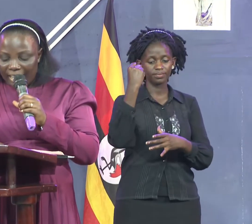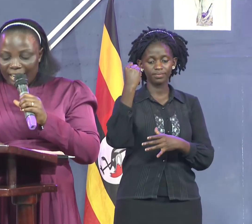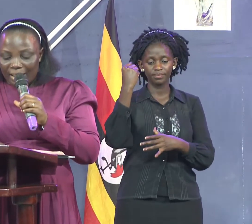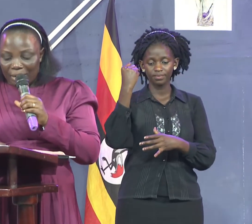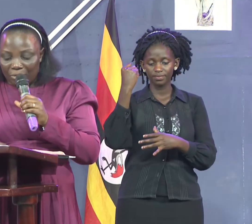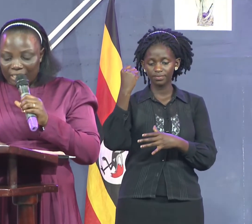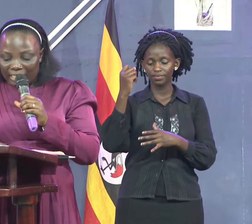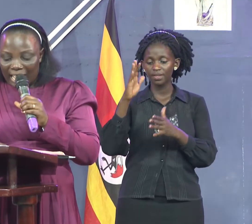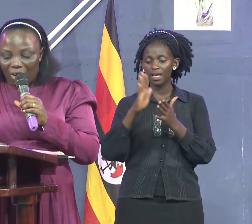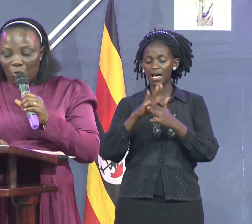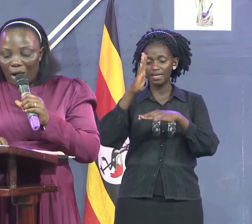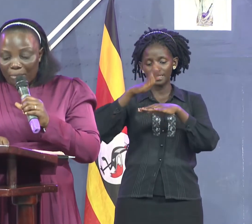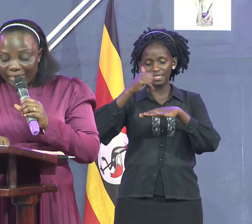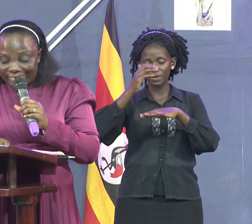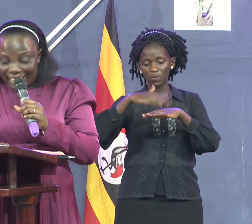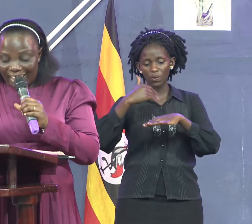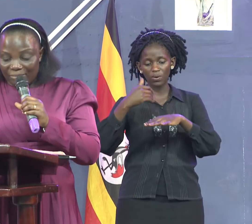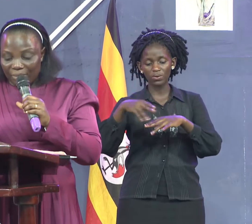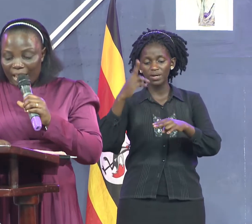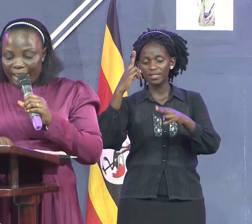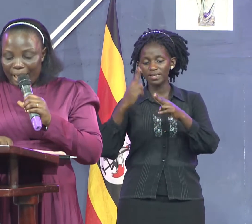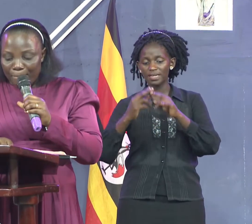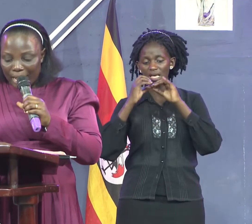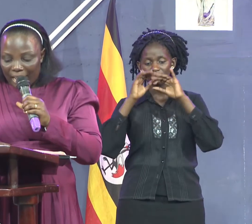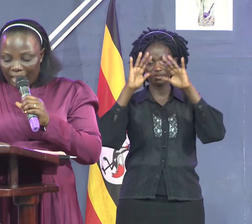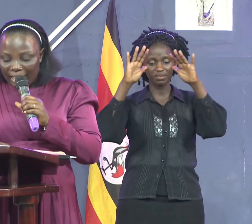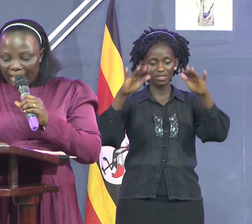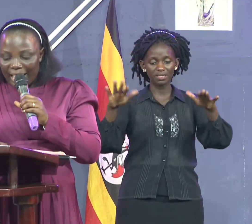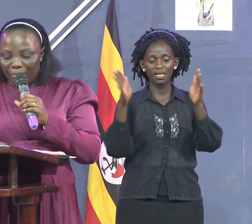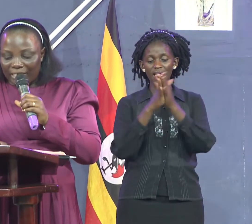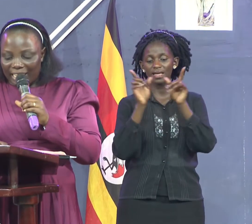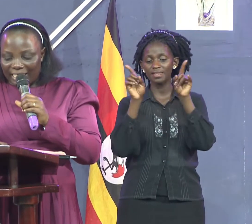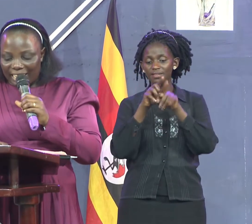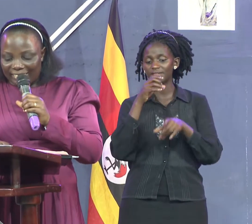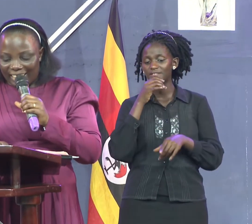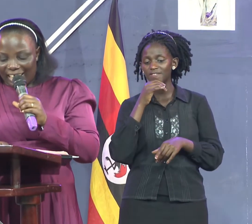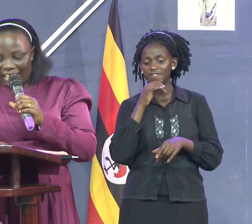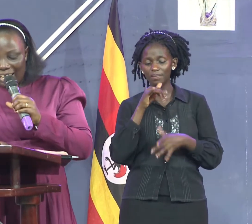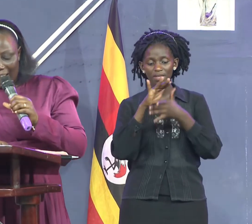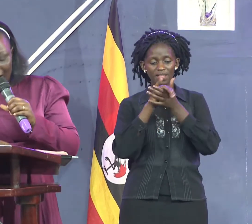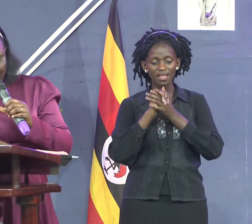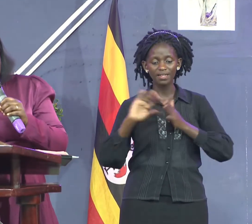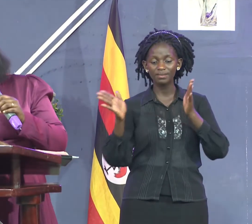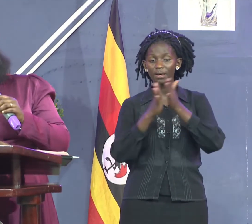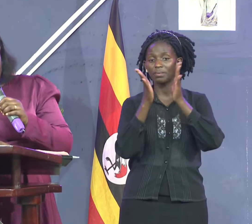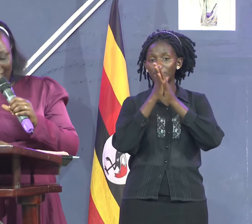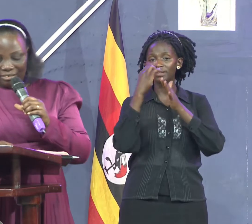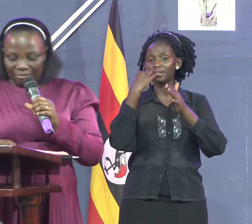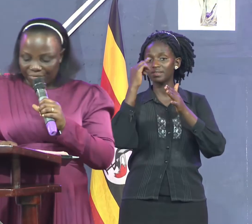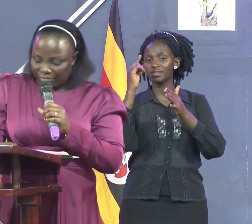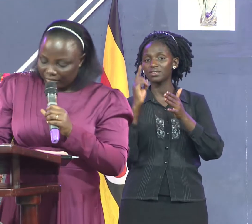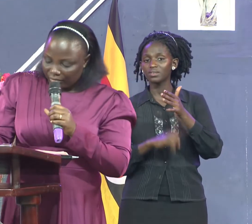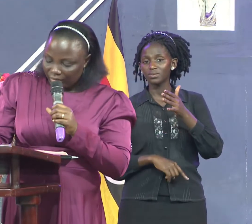bagolokoka ne bamuyita wa mukisa nebba n'amutendereza ng'ayogera